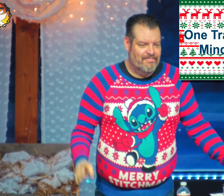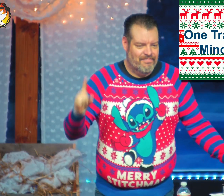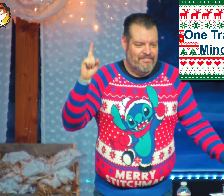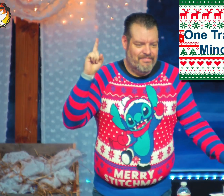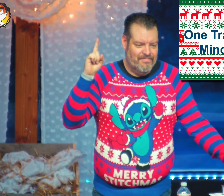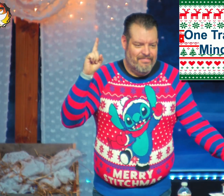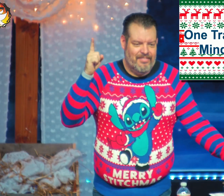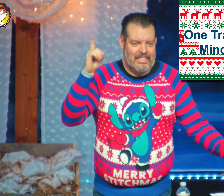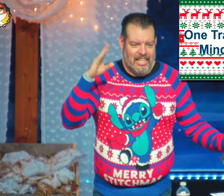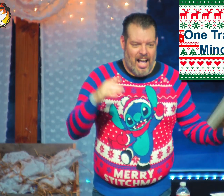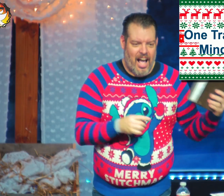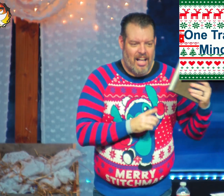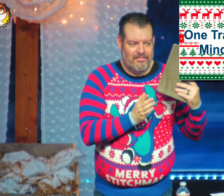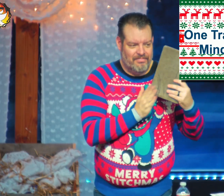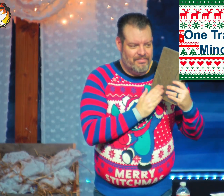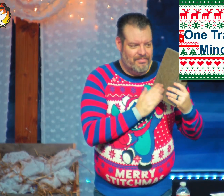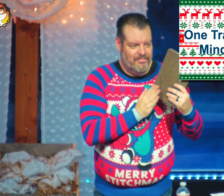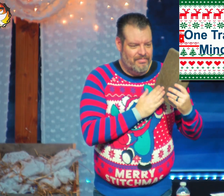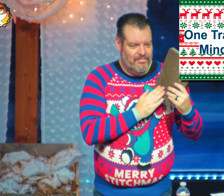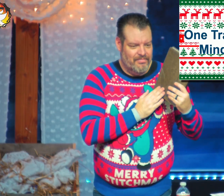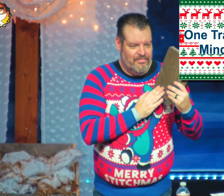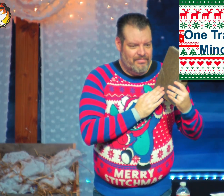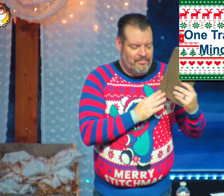But with our mind, we have to have a mindset for one thing.